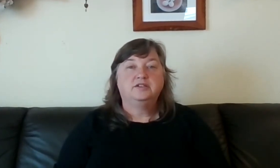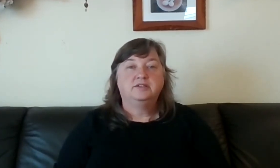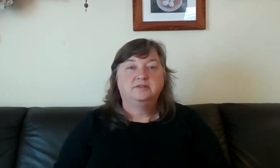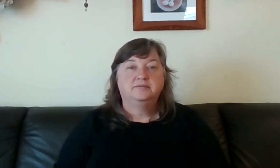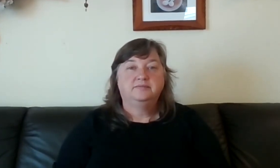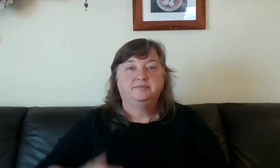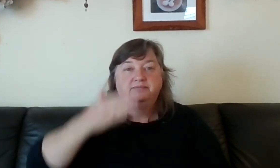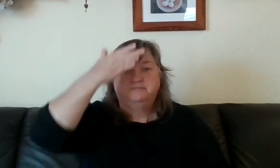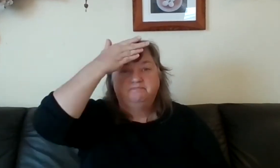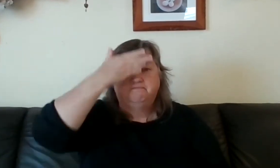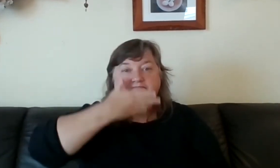Front.